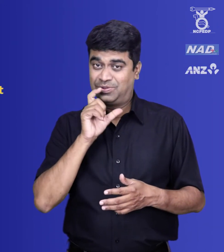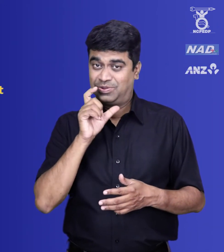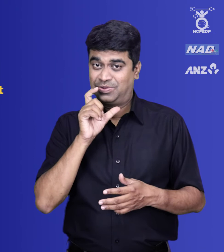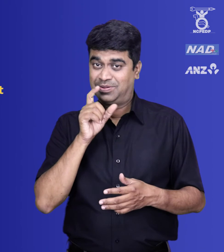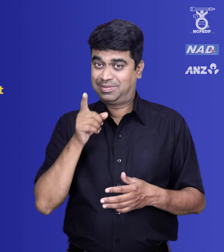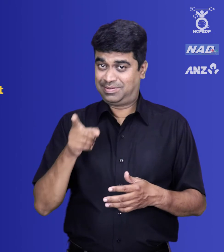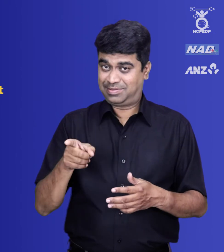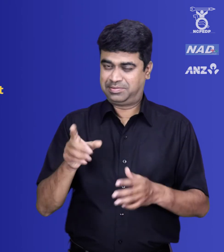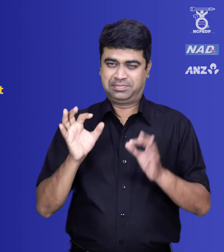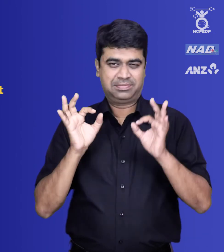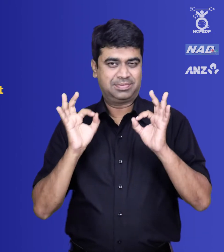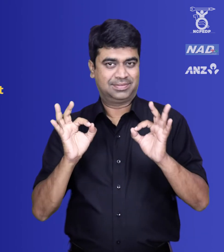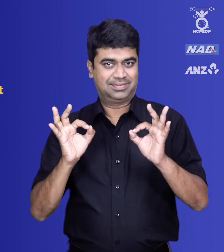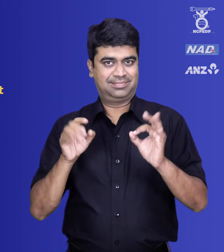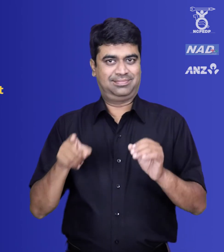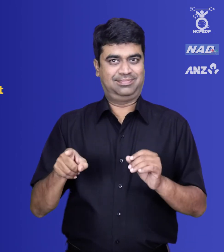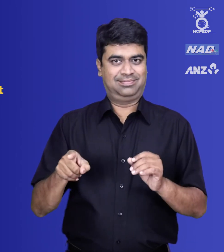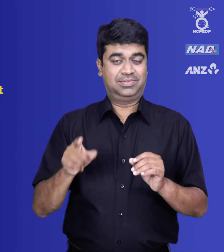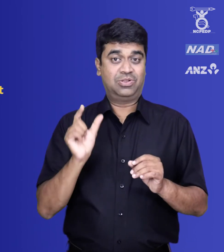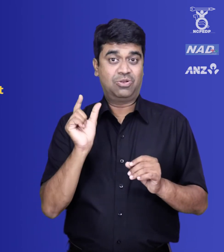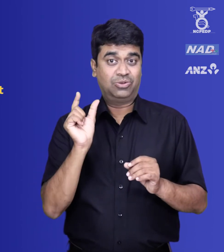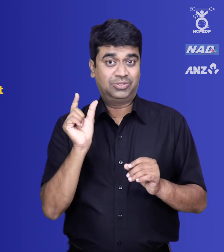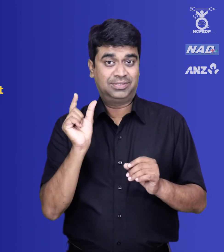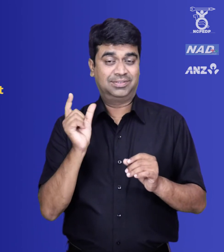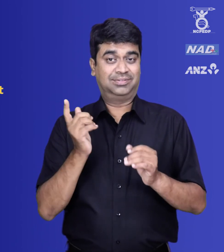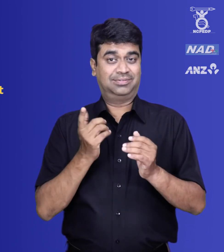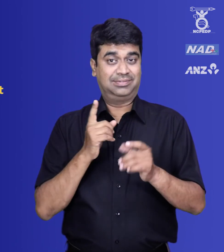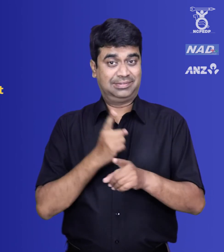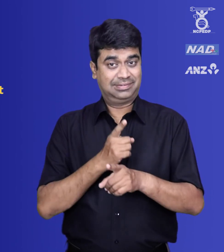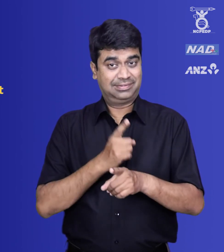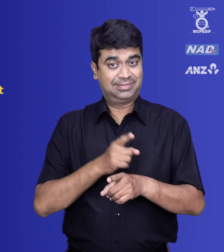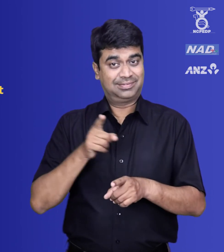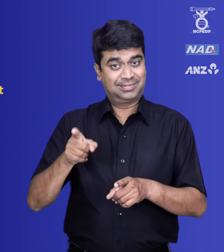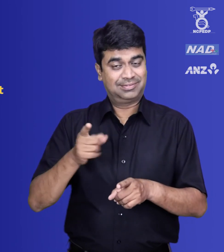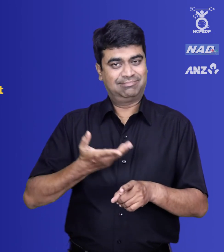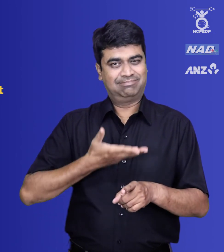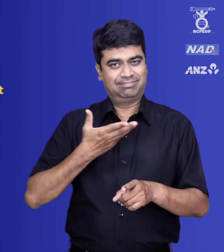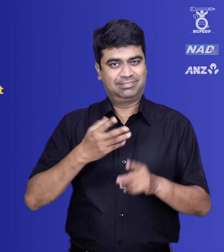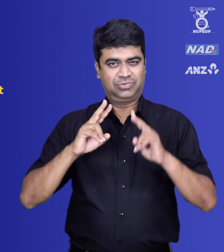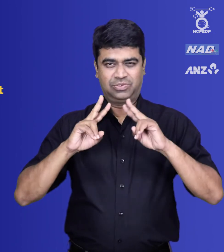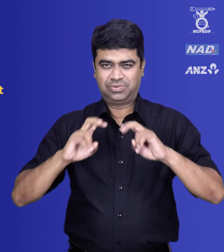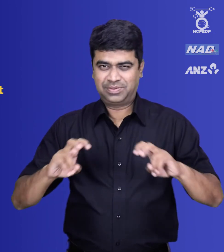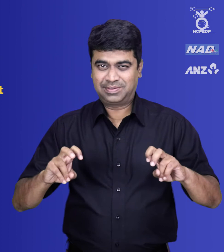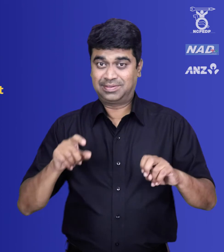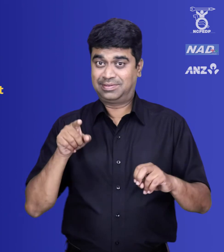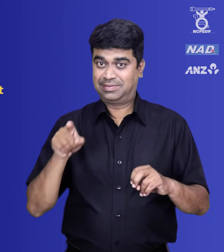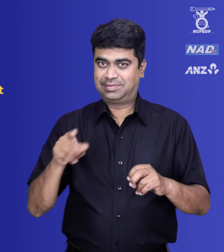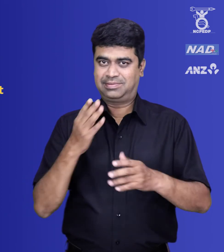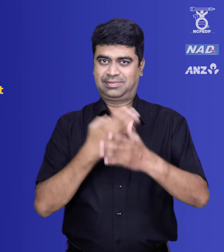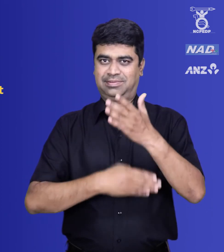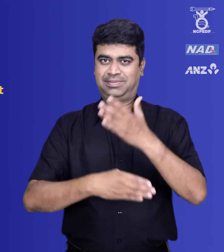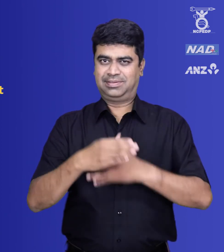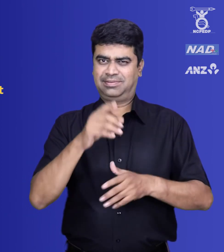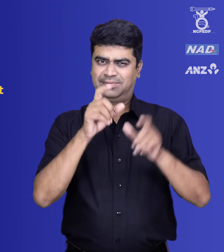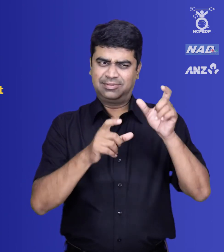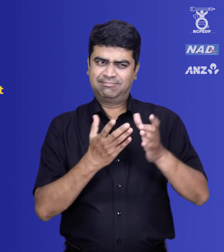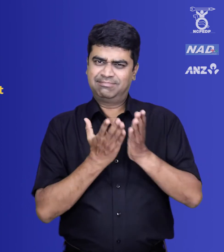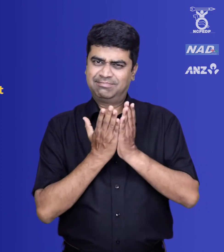All universities shall promote teaching and research in disability studies, including establishment of study centers